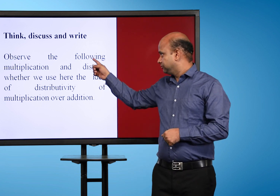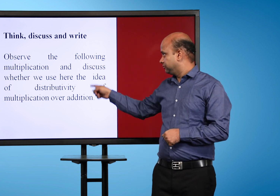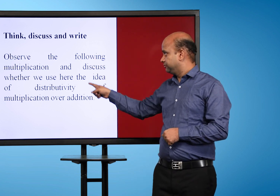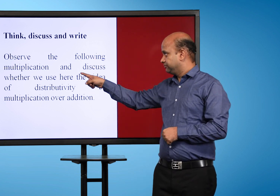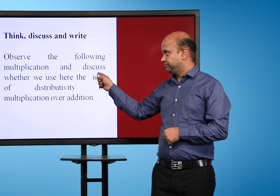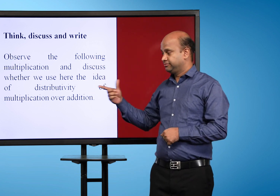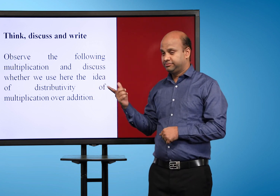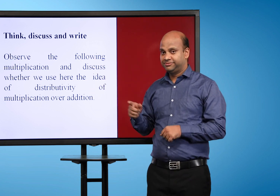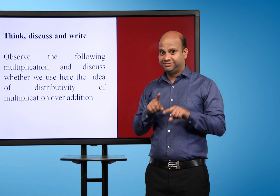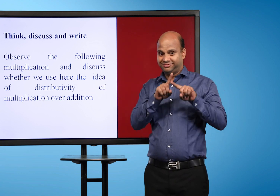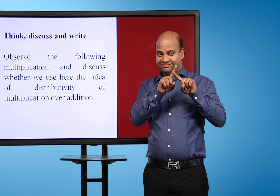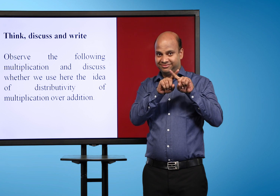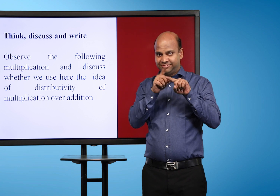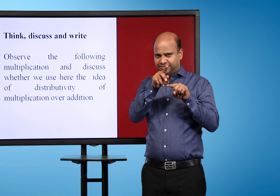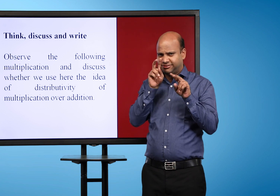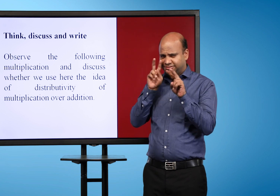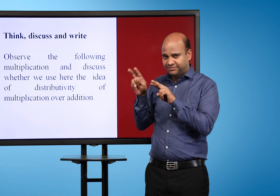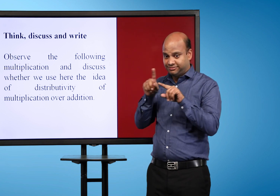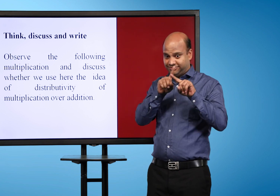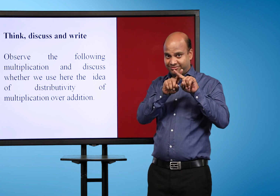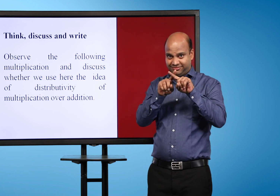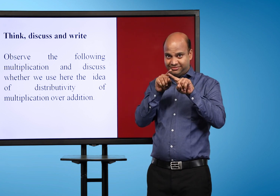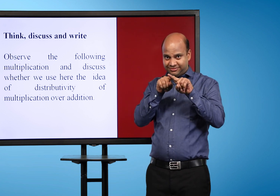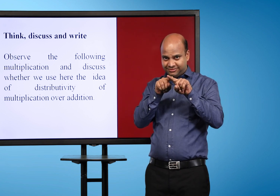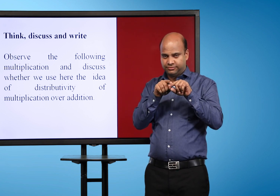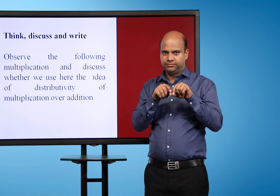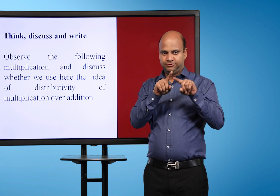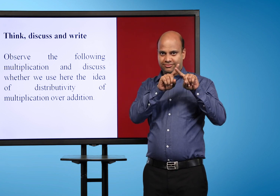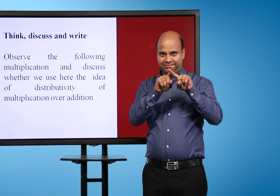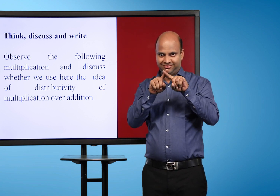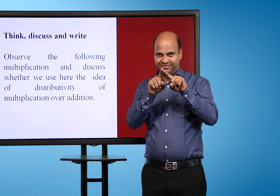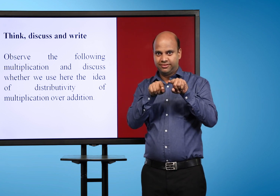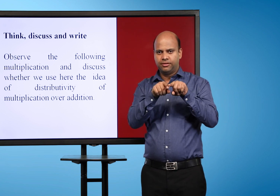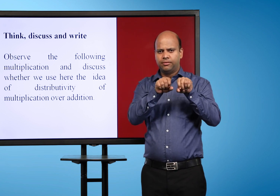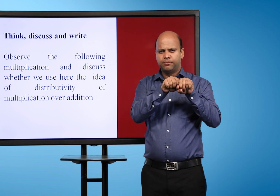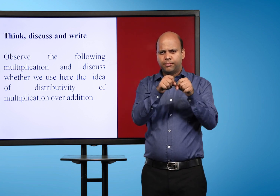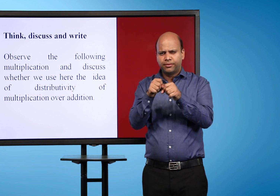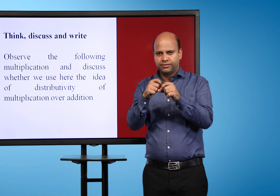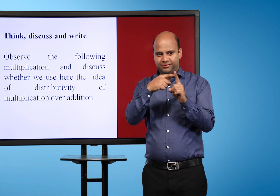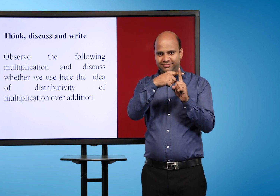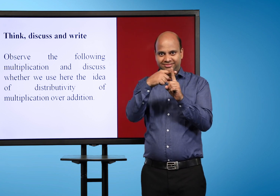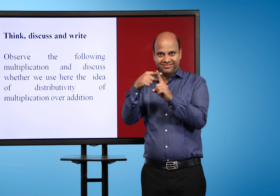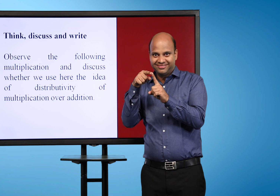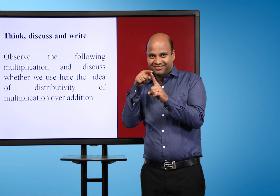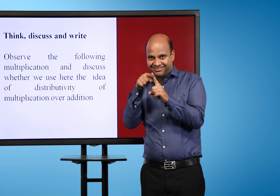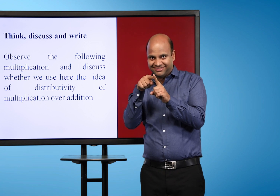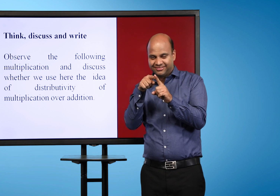Observe the following multiplication and discuss whether we use here the idea of distributivity of multiplication